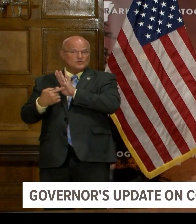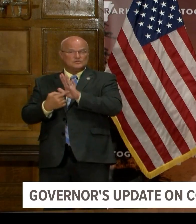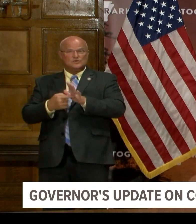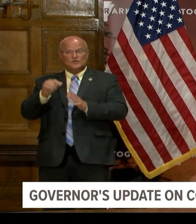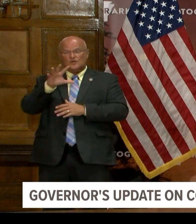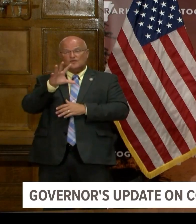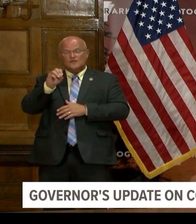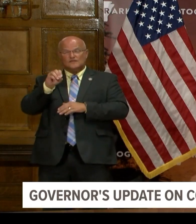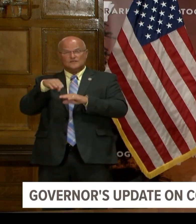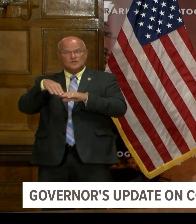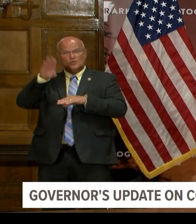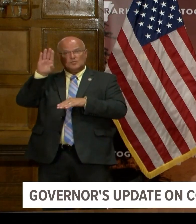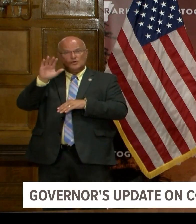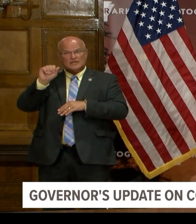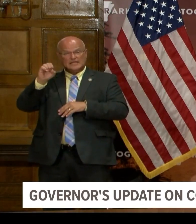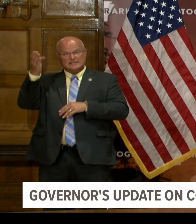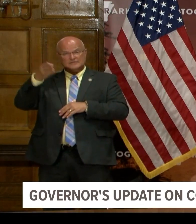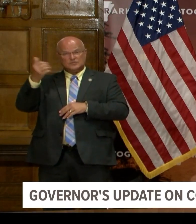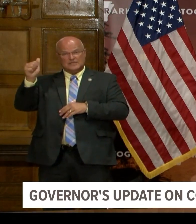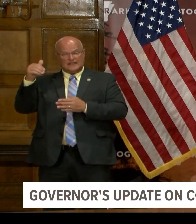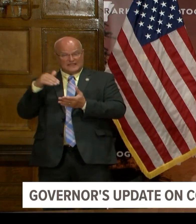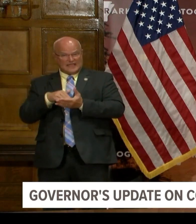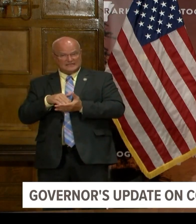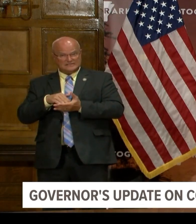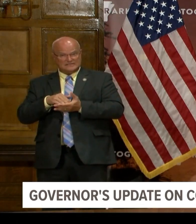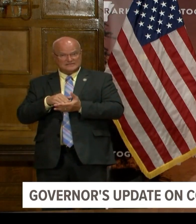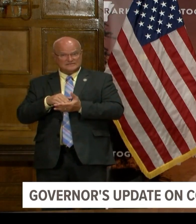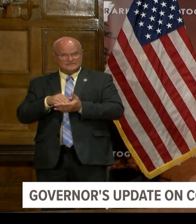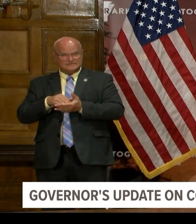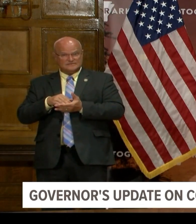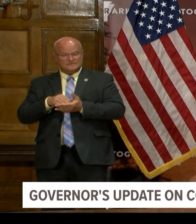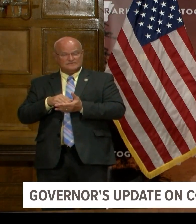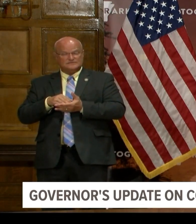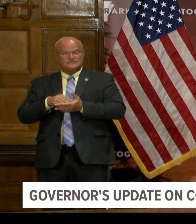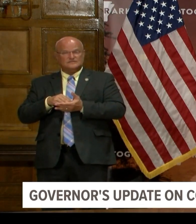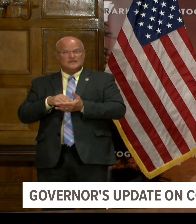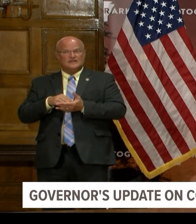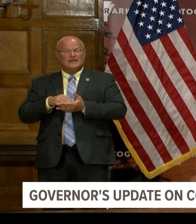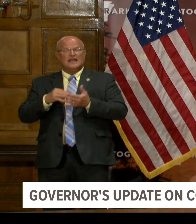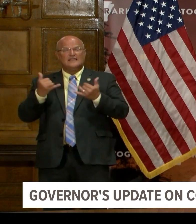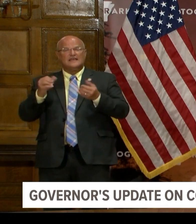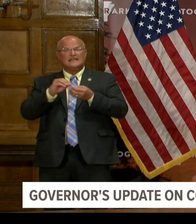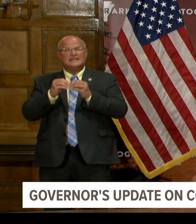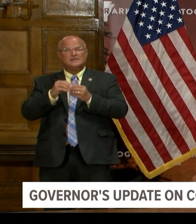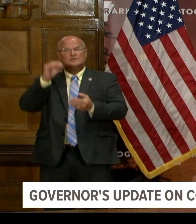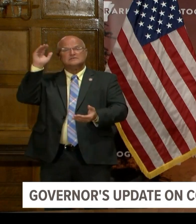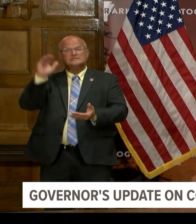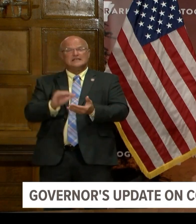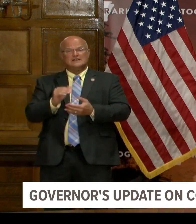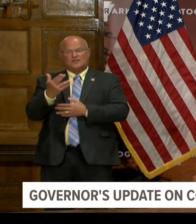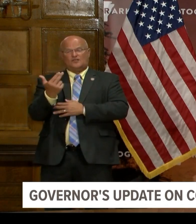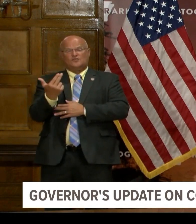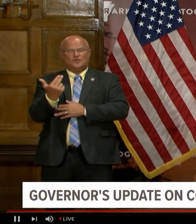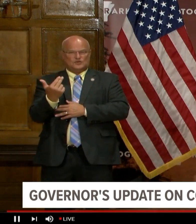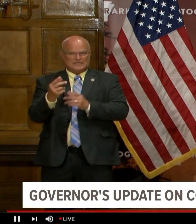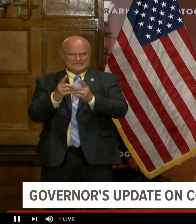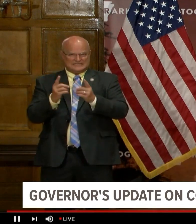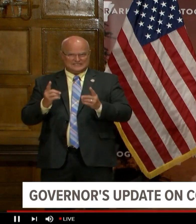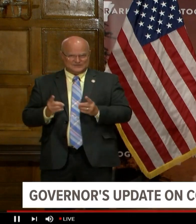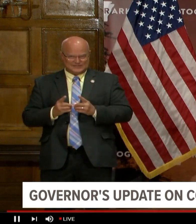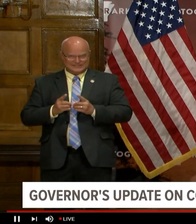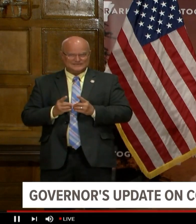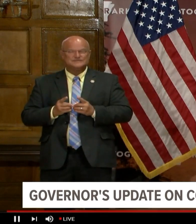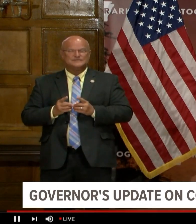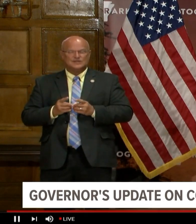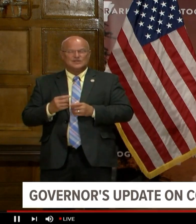more cases per 10,000 over the rolling 2 weeks. And today that number will be down to 13 districts. So we are